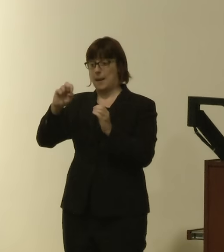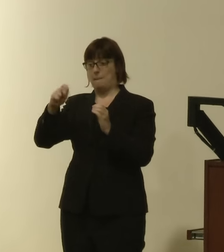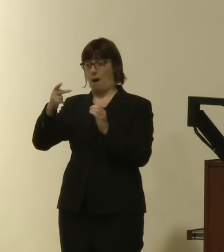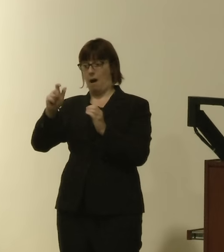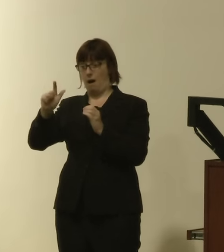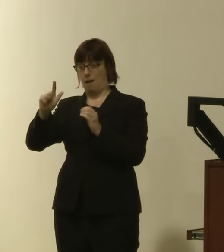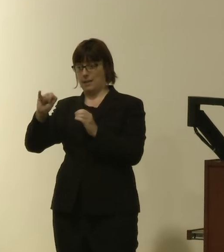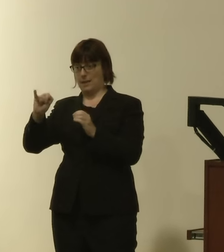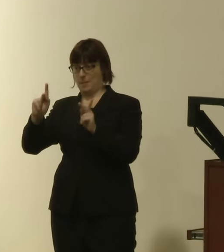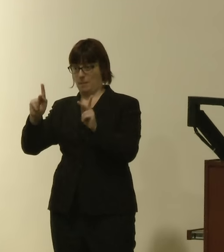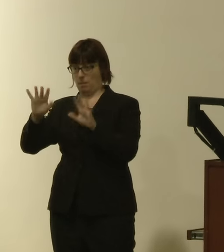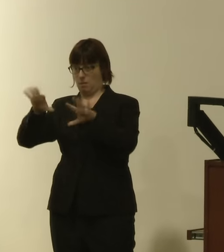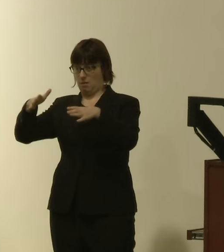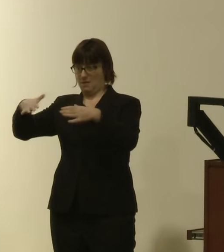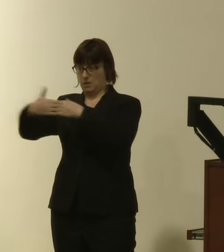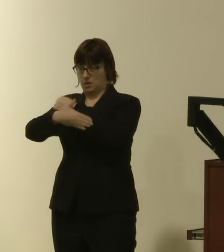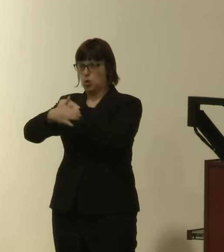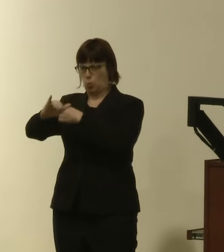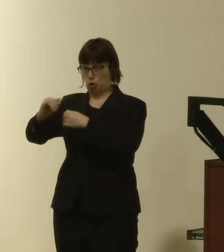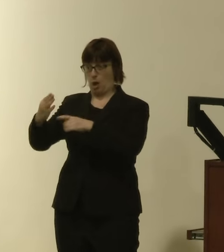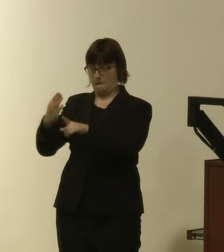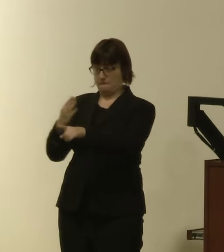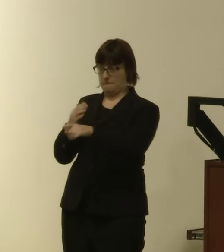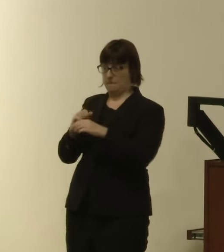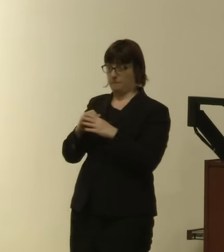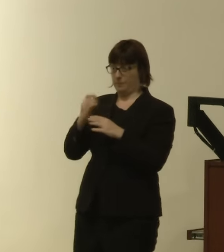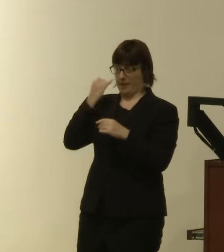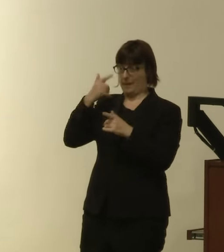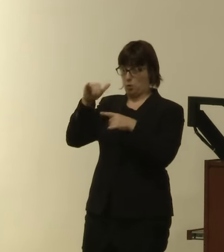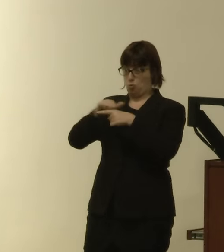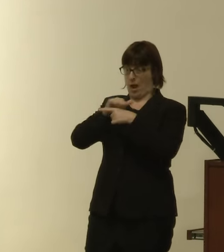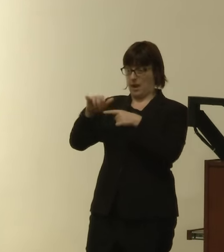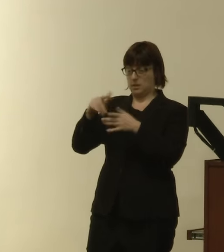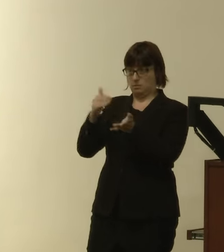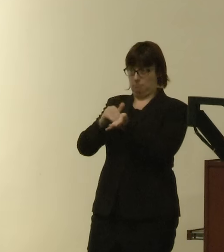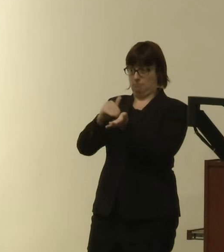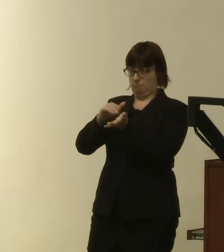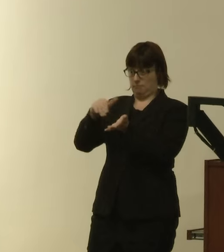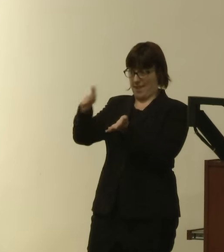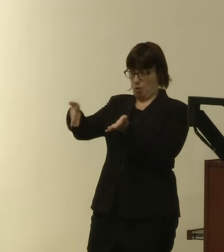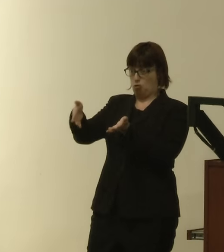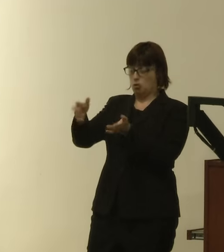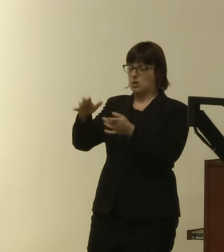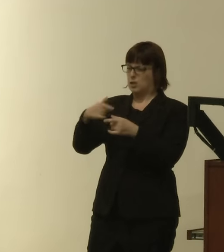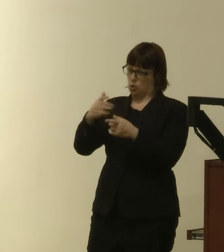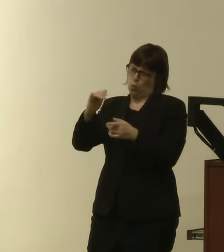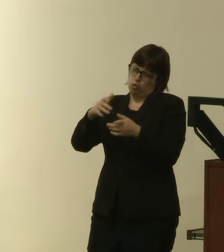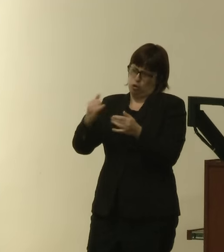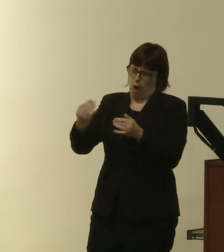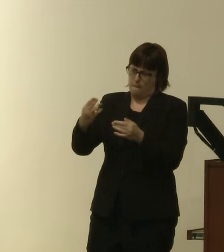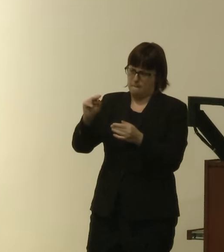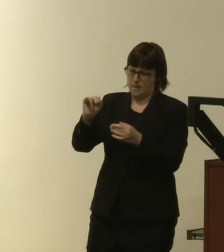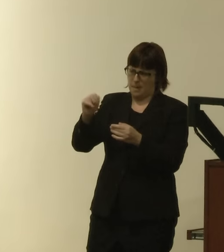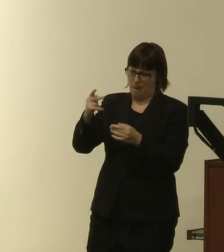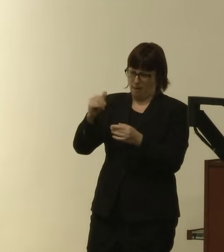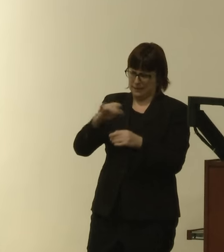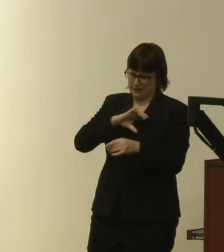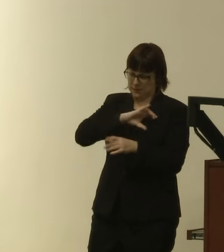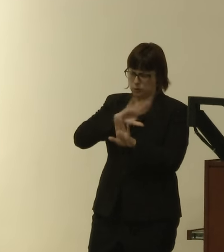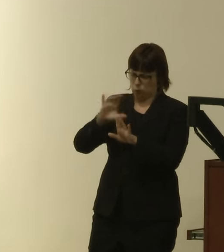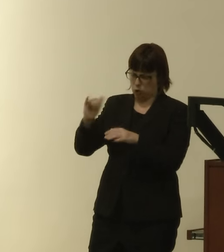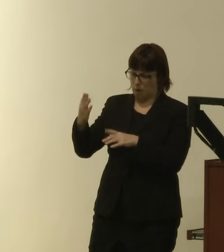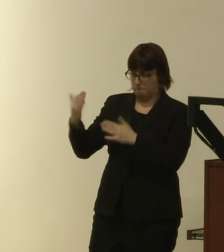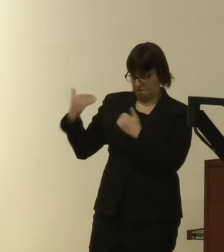people, right? That's your job if you're gonna practice there. It's your job anyway as a Nepali. But, and again,